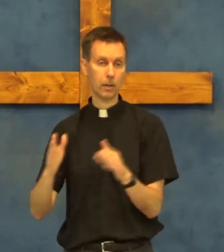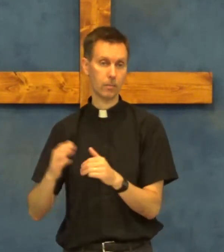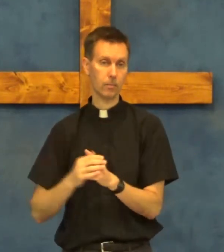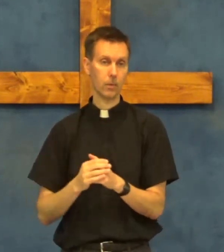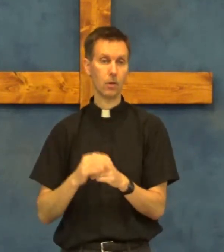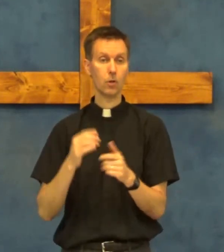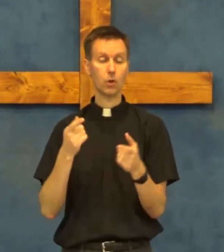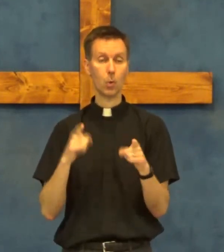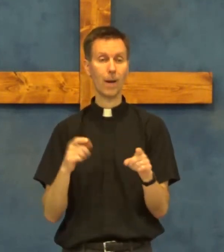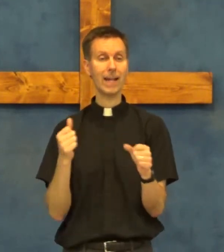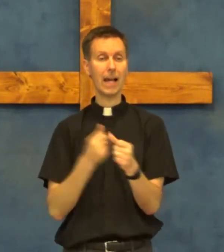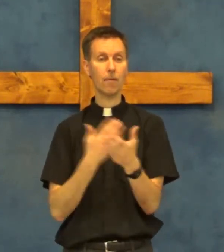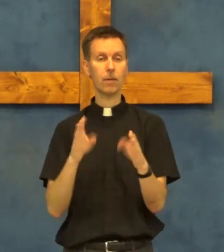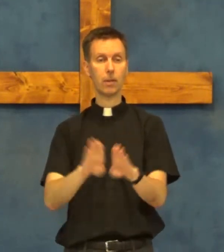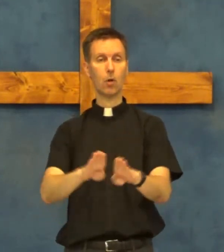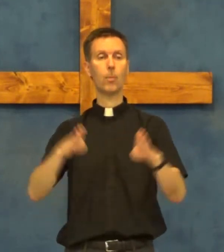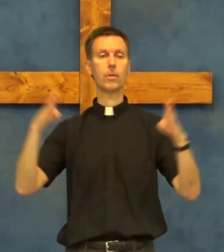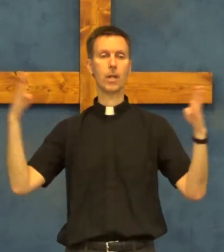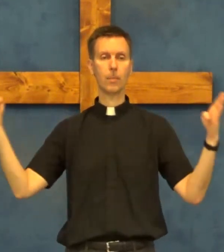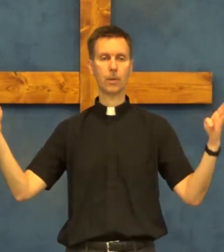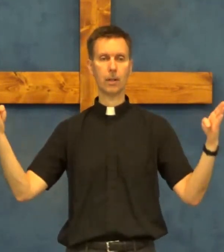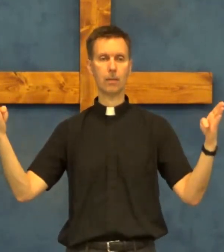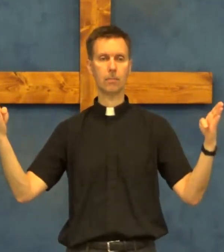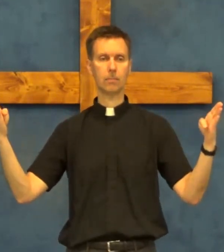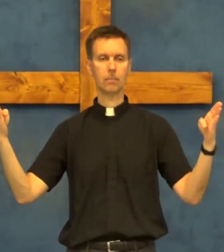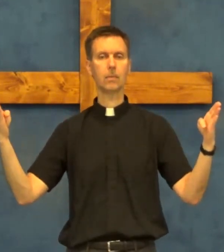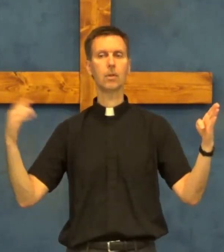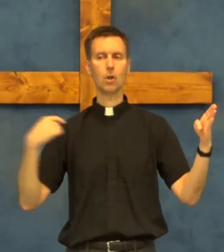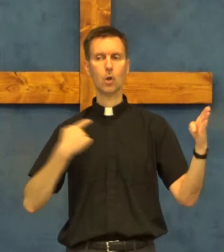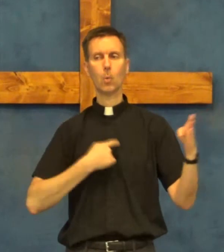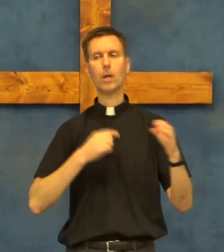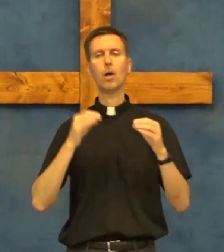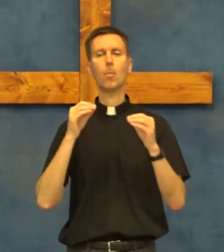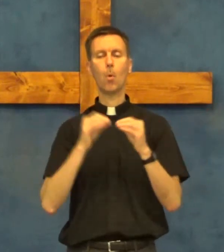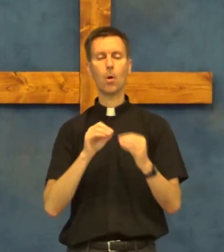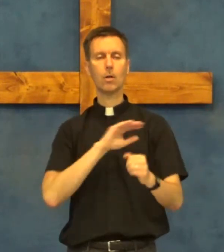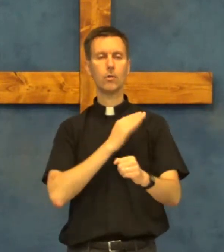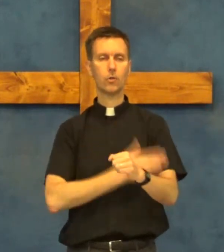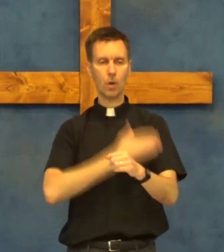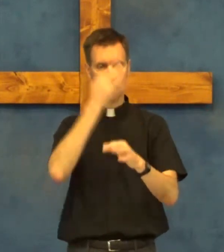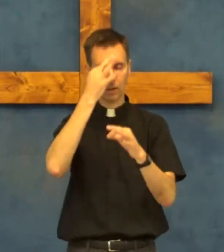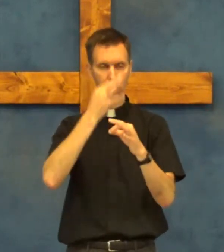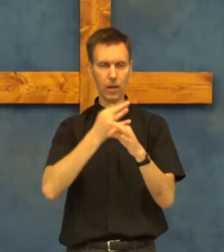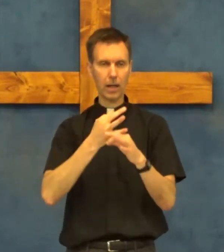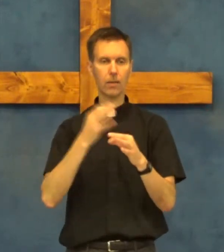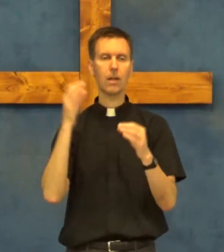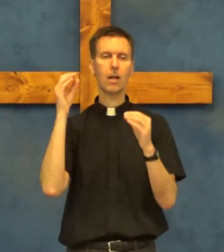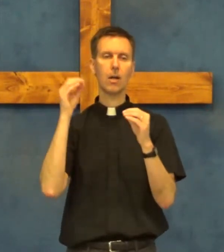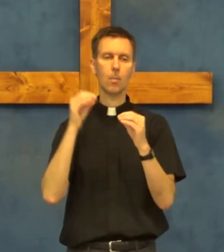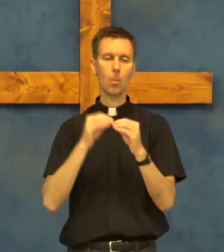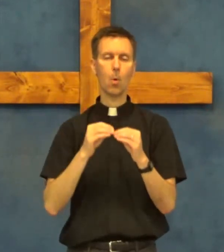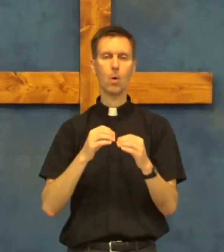so when everything opens up again we are more strong in faith more